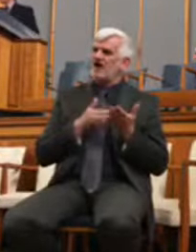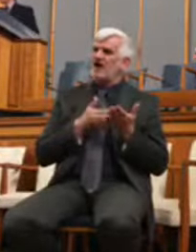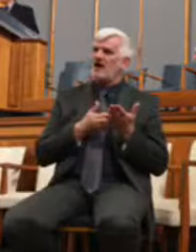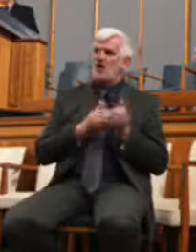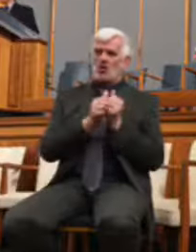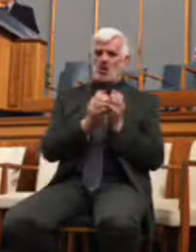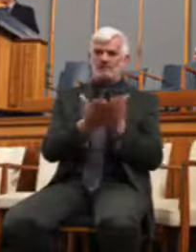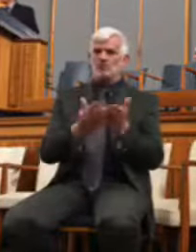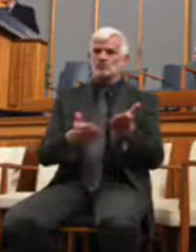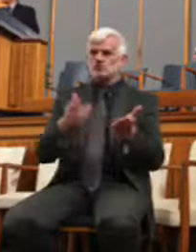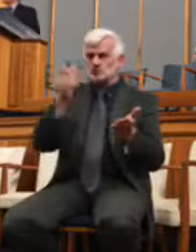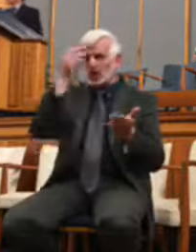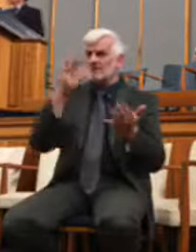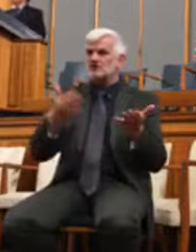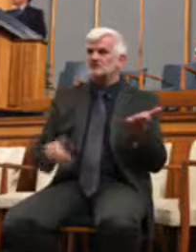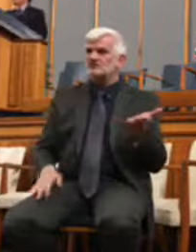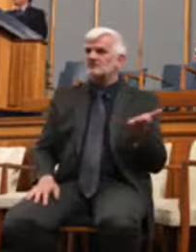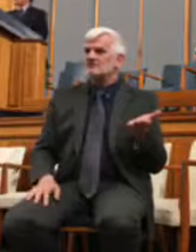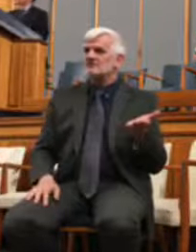Do you know how much that cost?